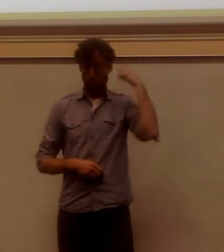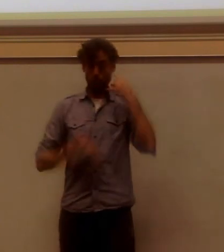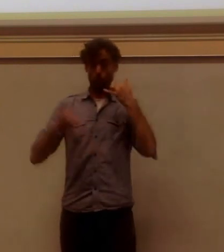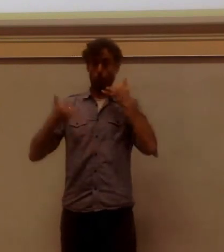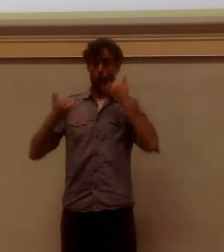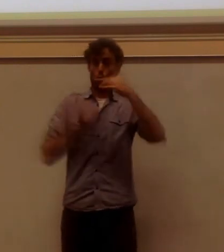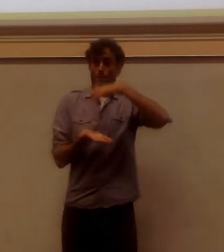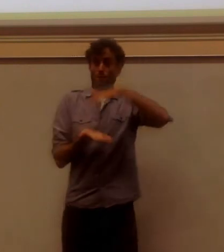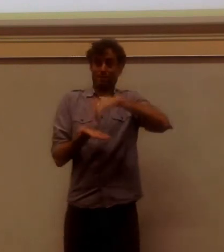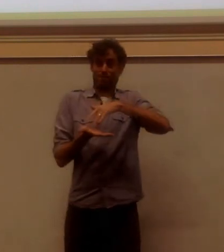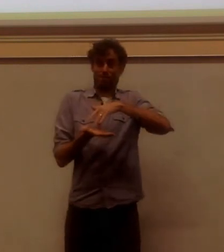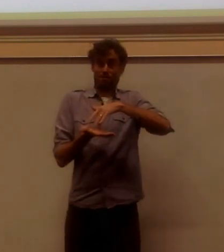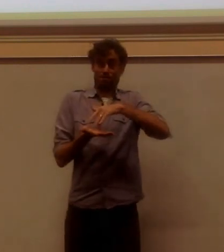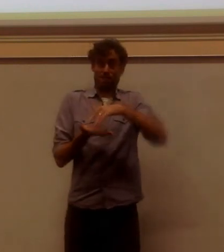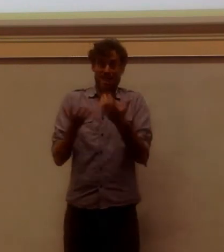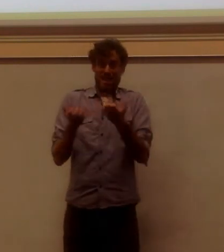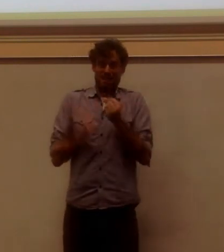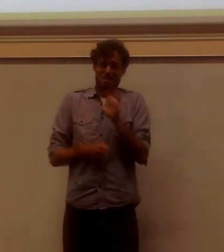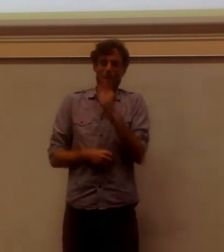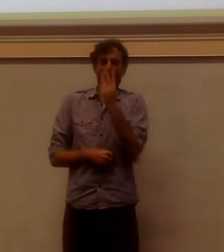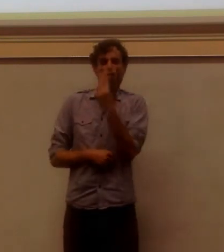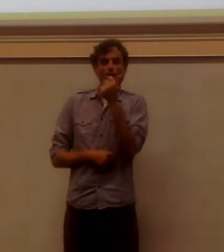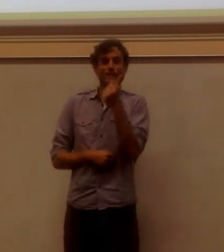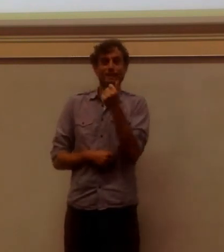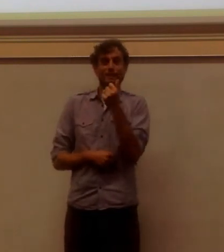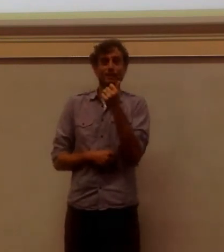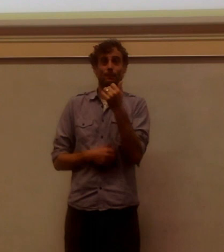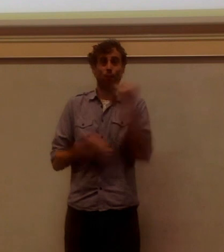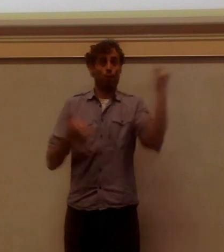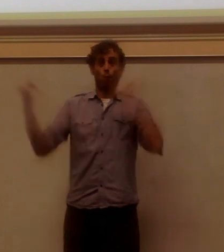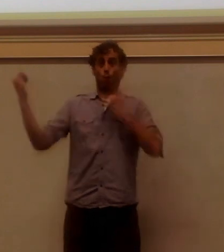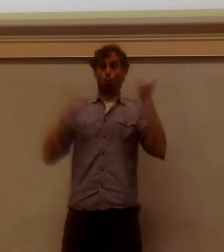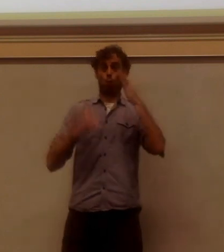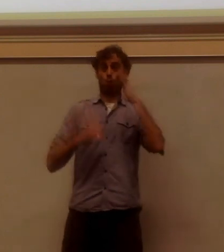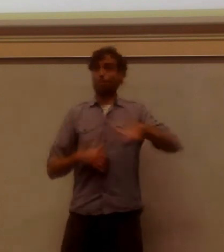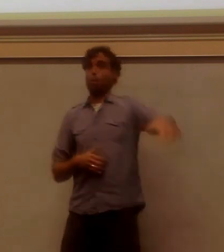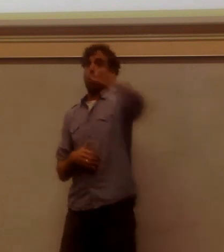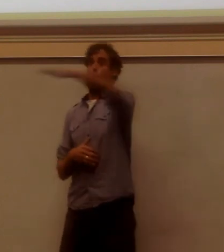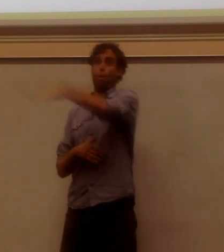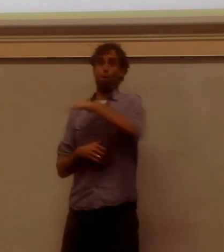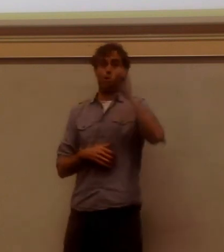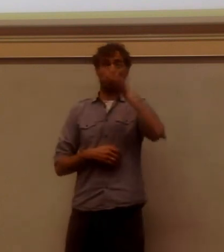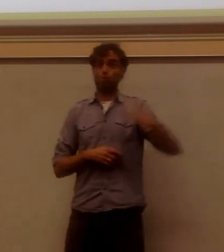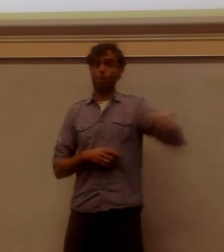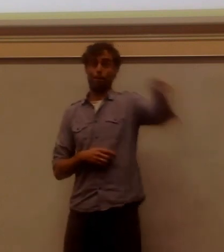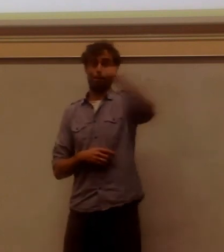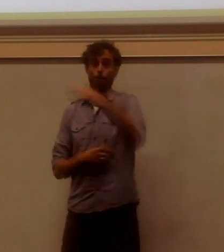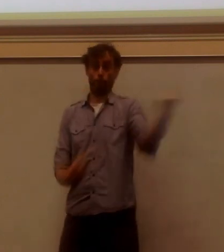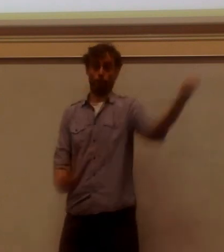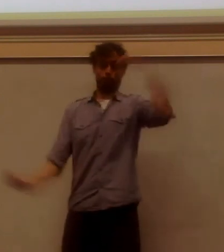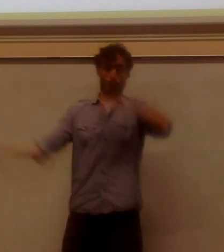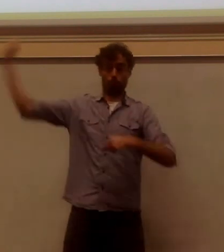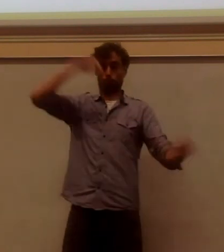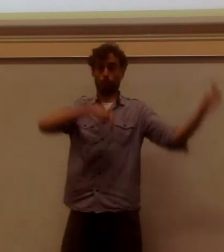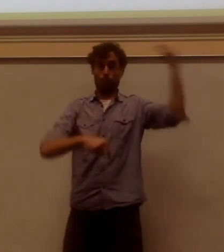This trial took place over one day, and approximately 36 calls were made during the trial and